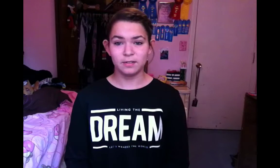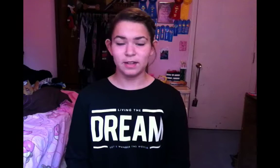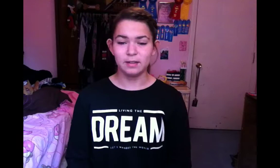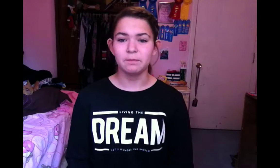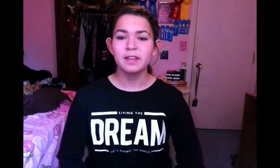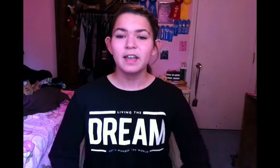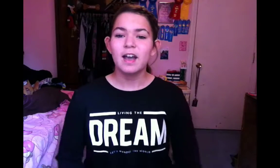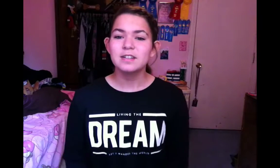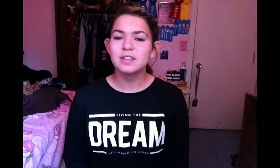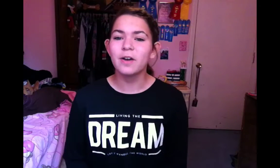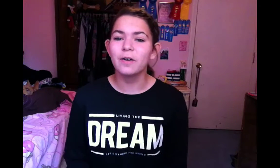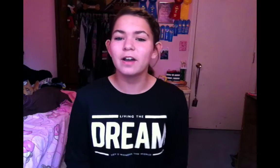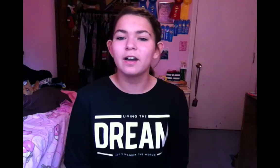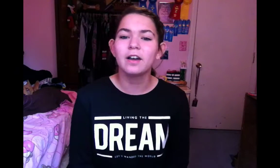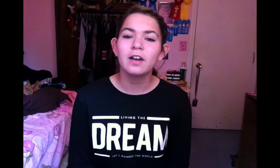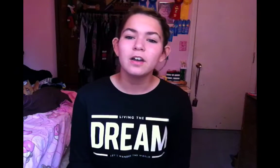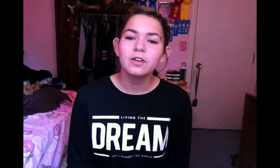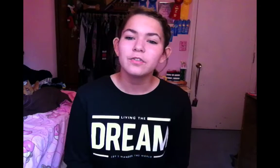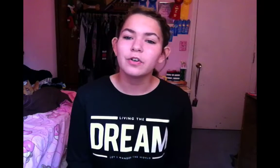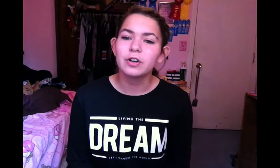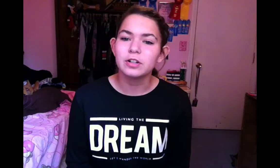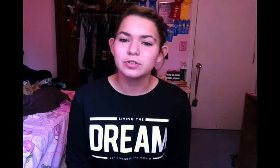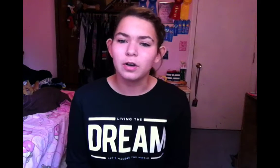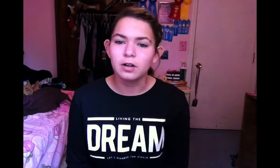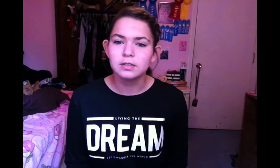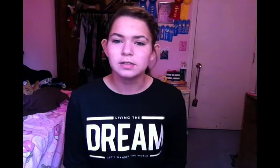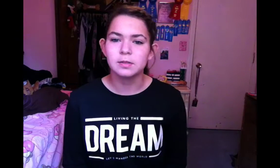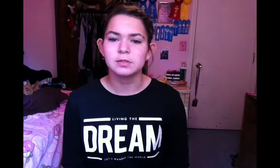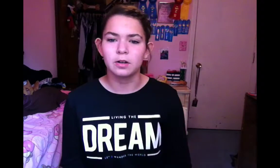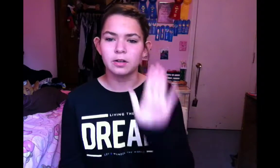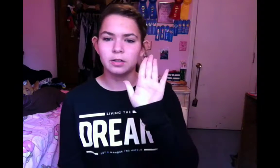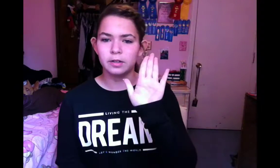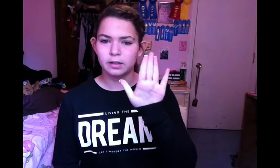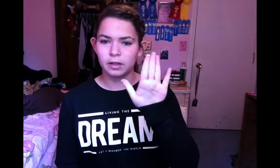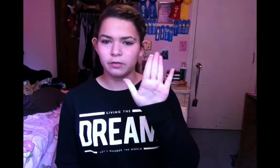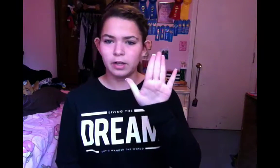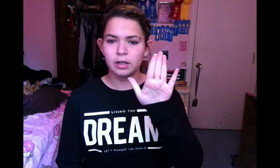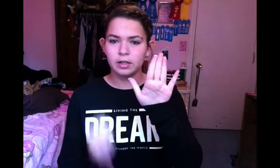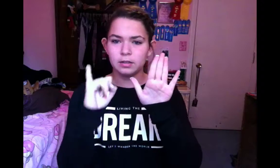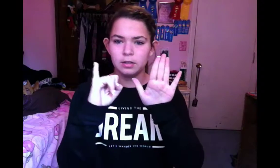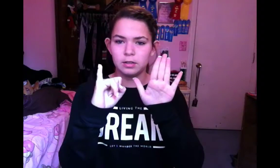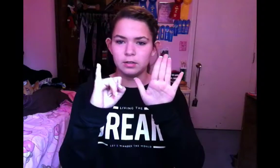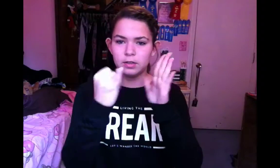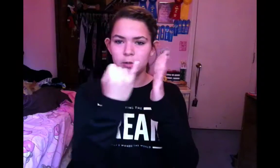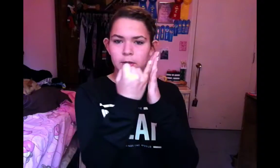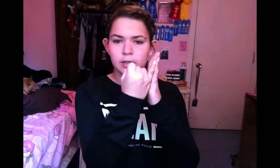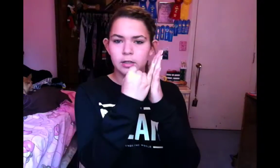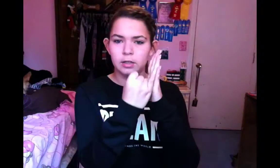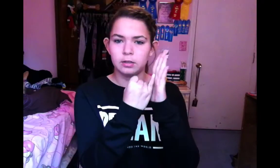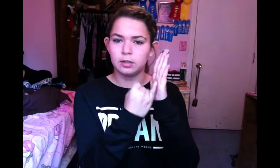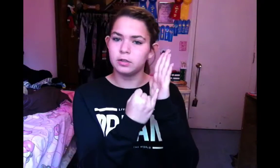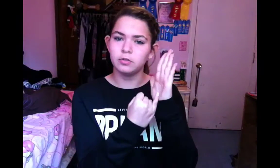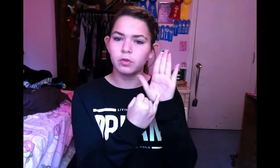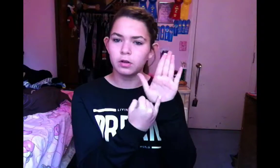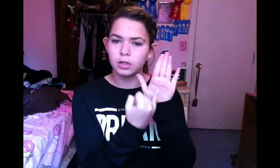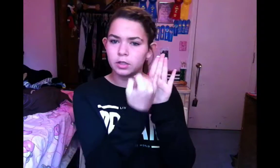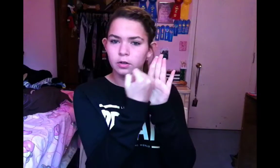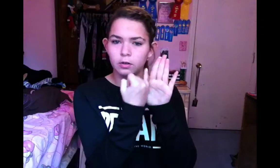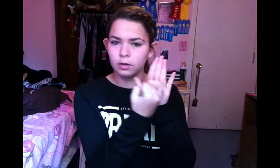Yeah. So for draw is the same as art. take like a foot hand and then you take your pinky and like you're drawing or